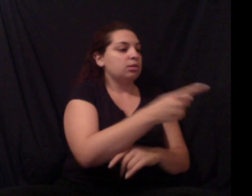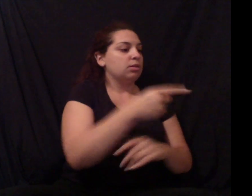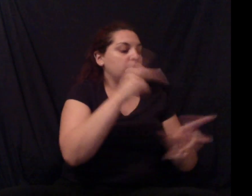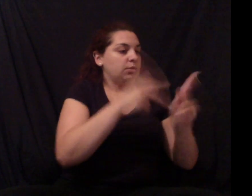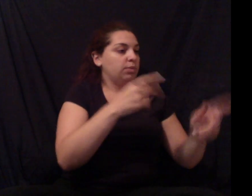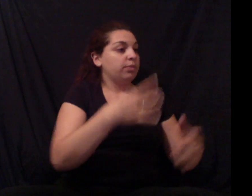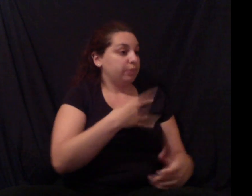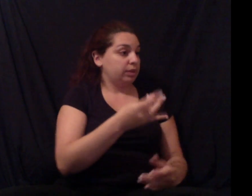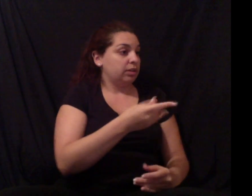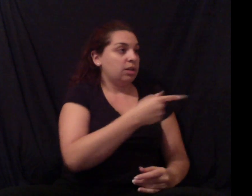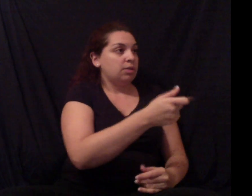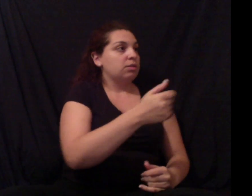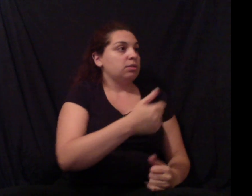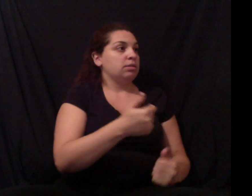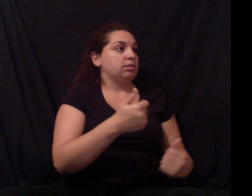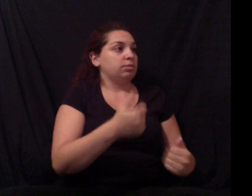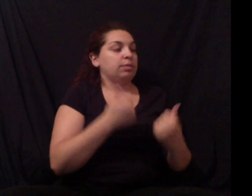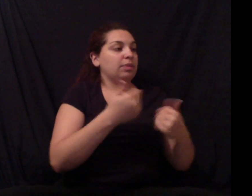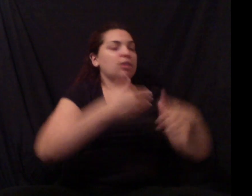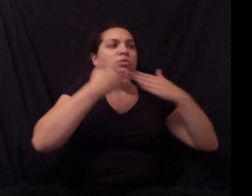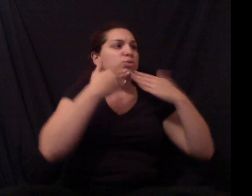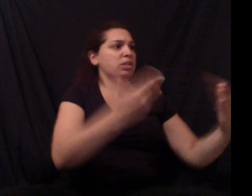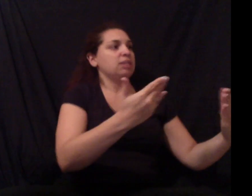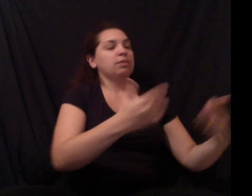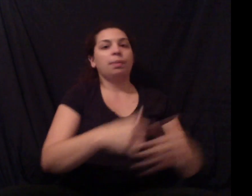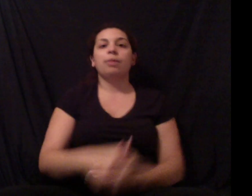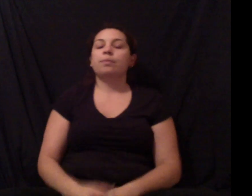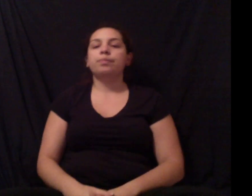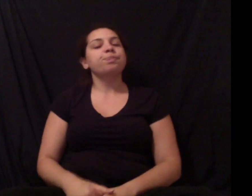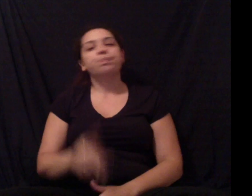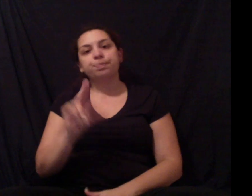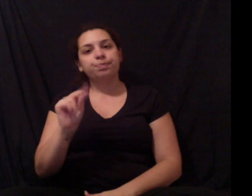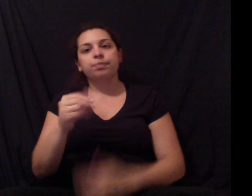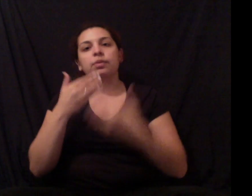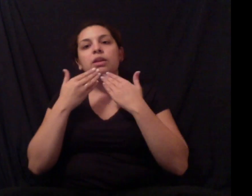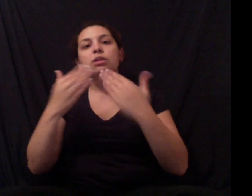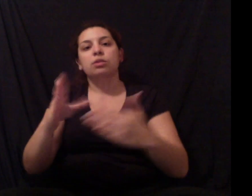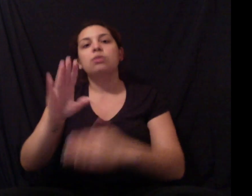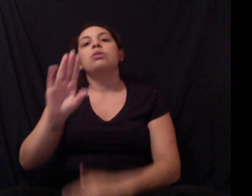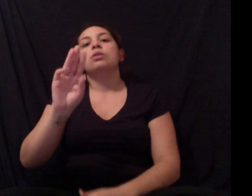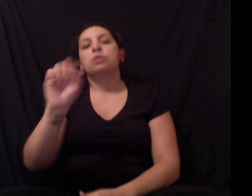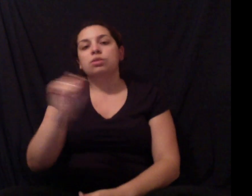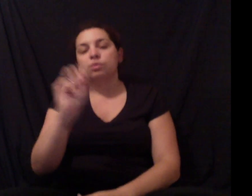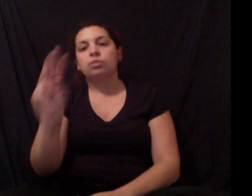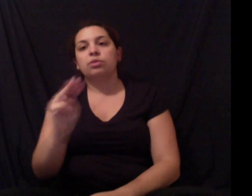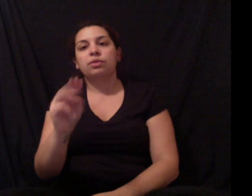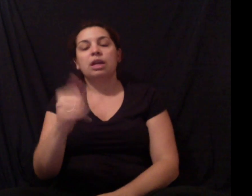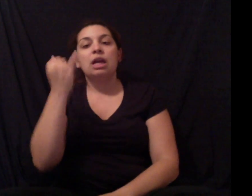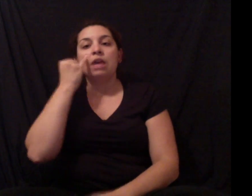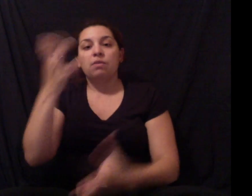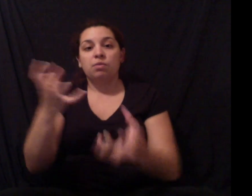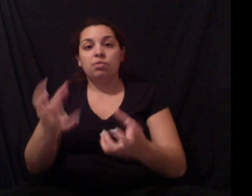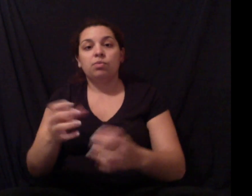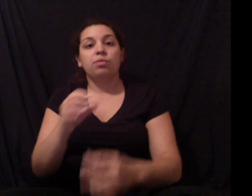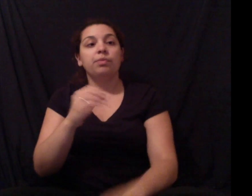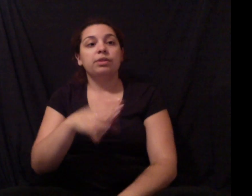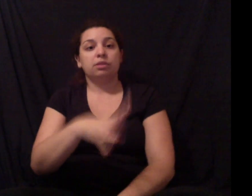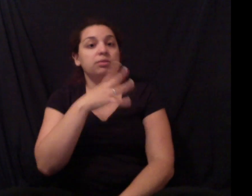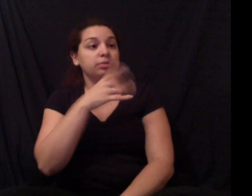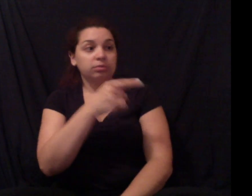it or give feedback. I just want to say thank you. No, thank you, Smooth McGroove. And if any of you would like to reach out to him, you can find him on Reddit